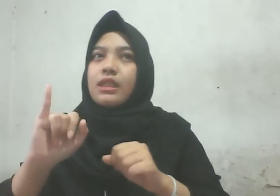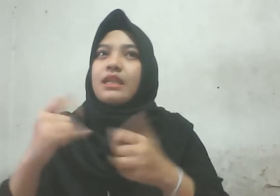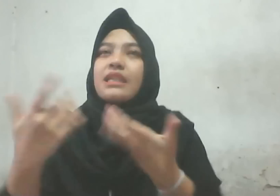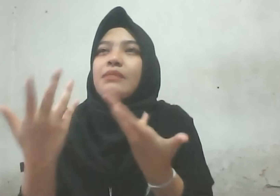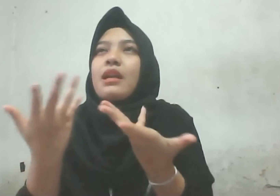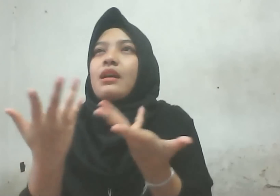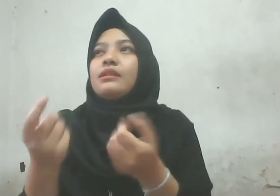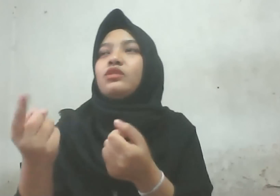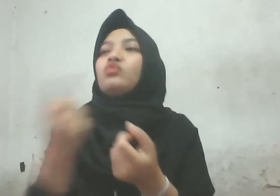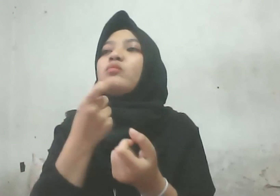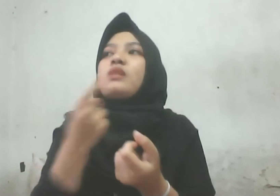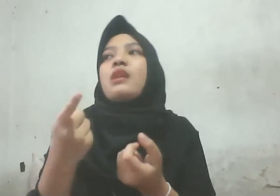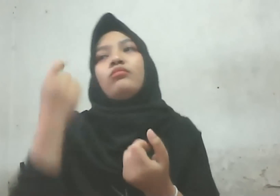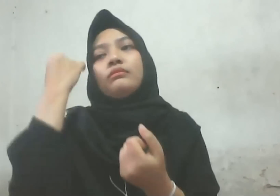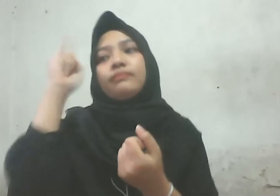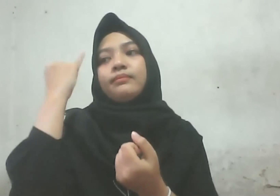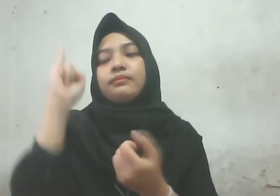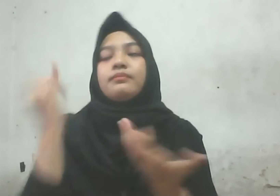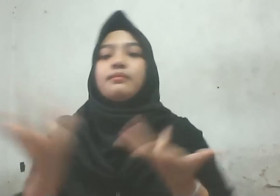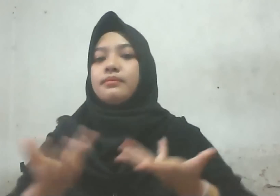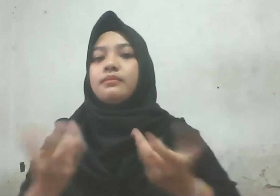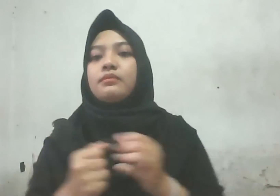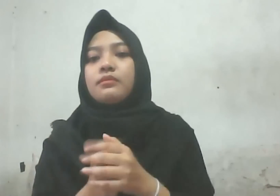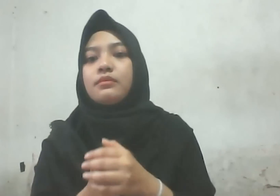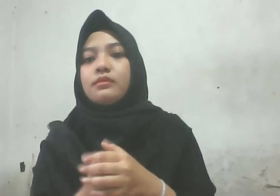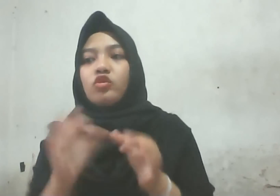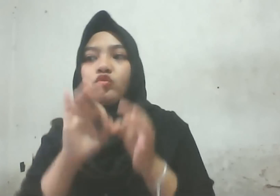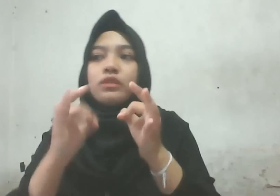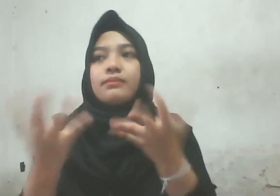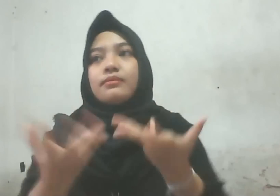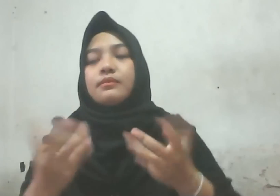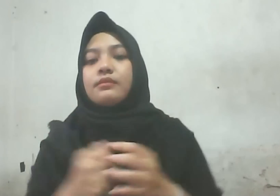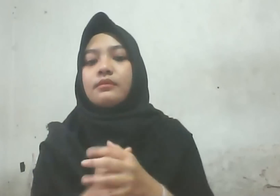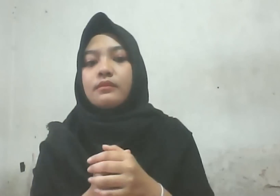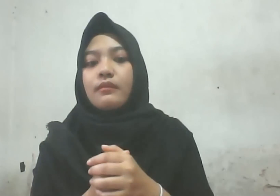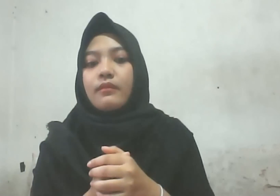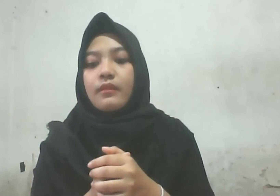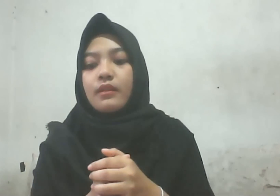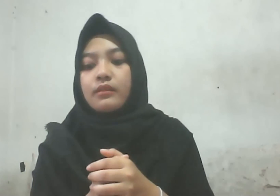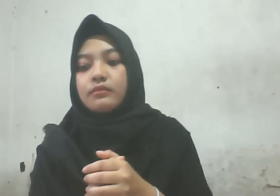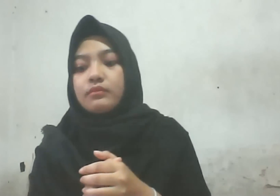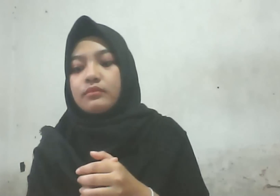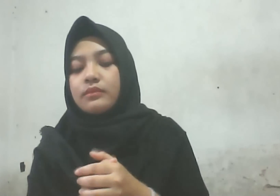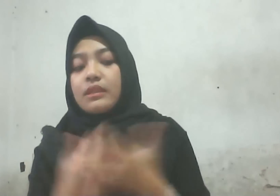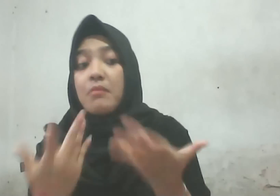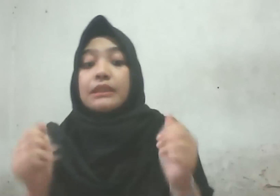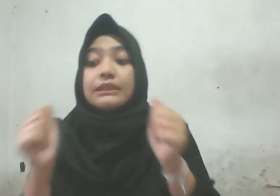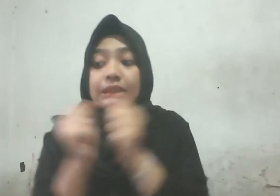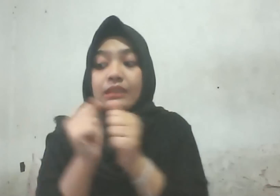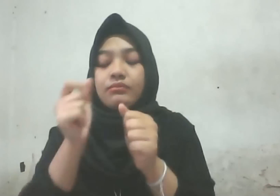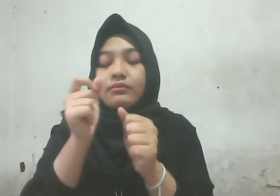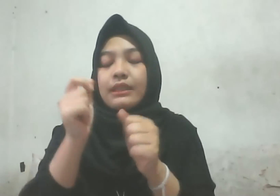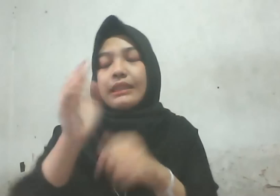assumptions. But I think it's fair to say that being non-disabled will be